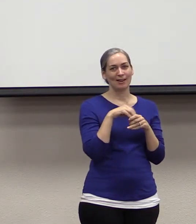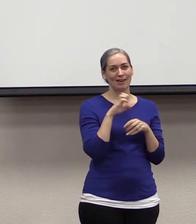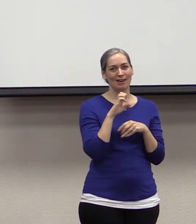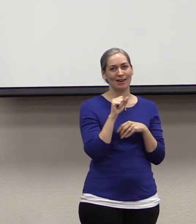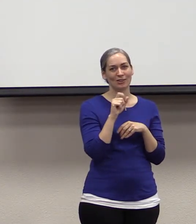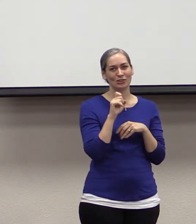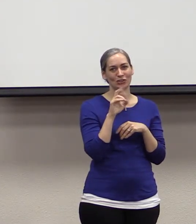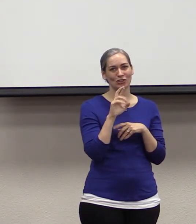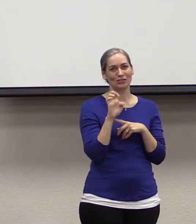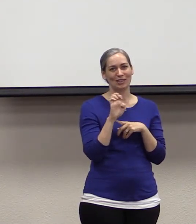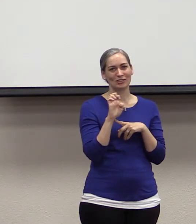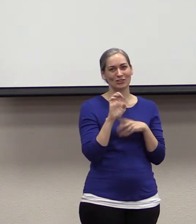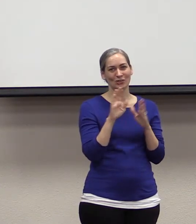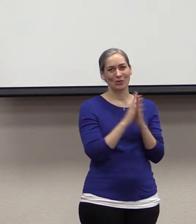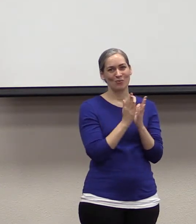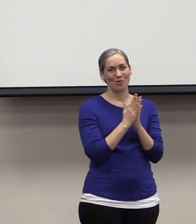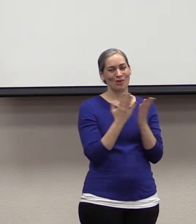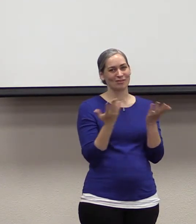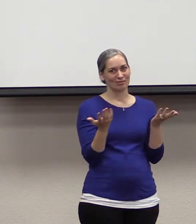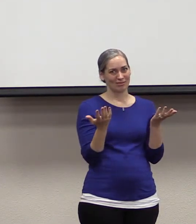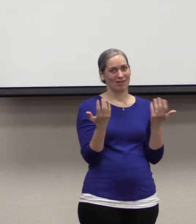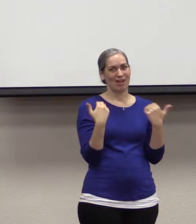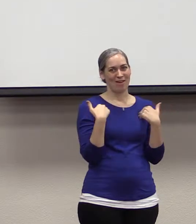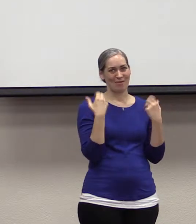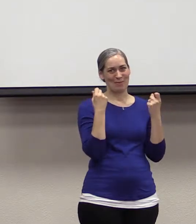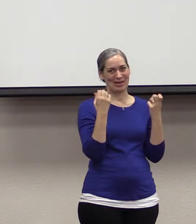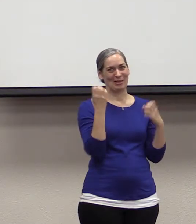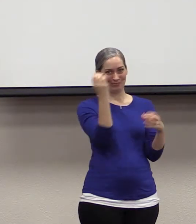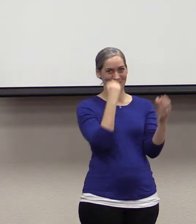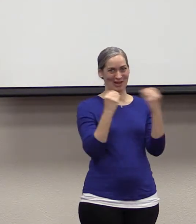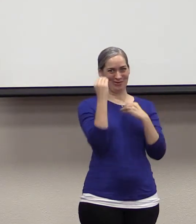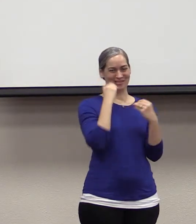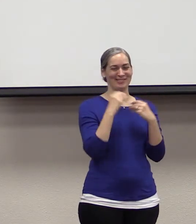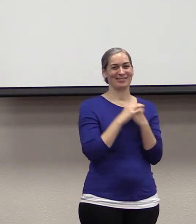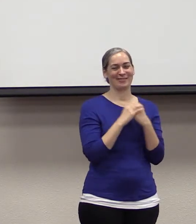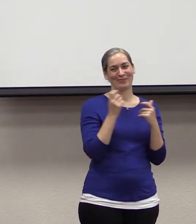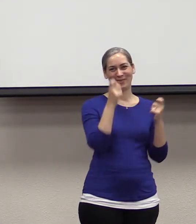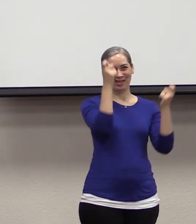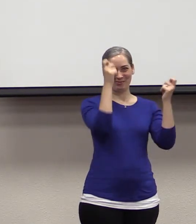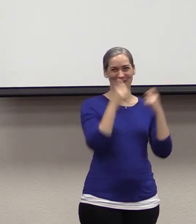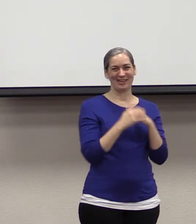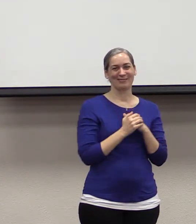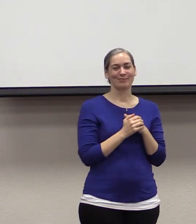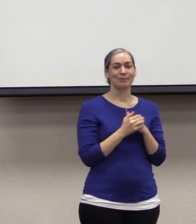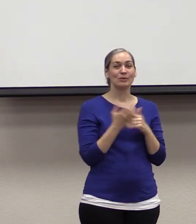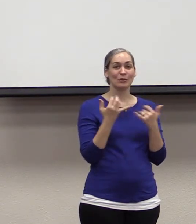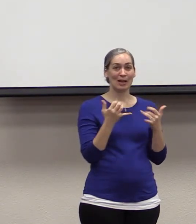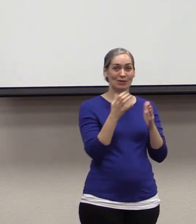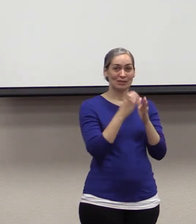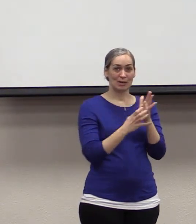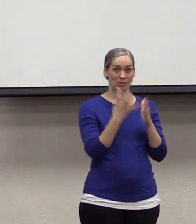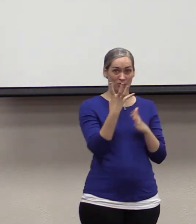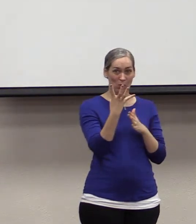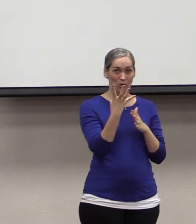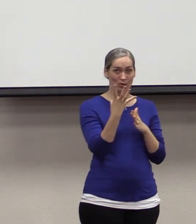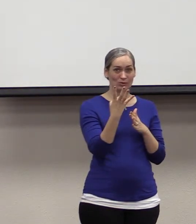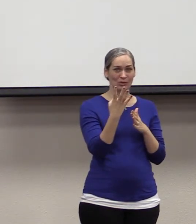at one point or another. And so they're celebrating. And that's where we get to chapter 4. And this is where we can slow